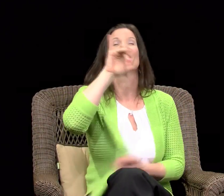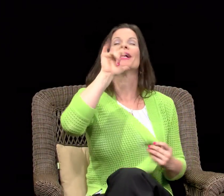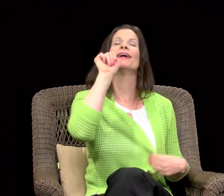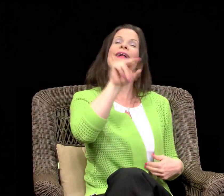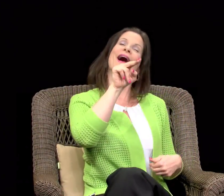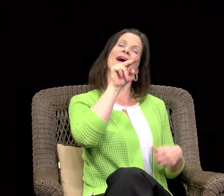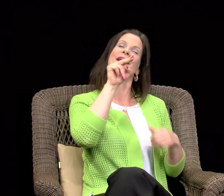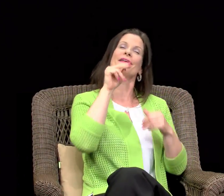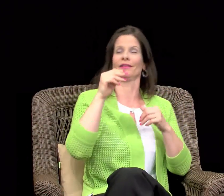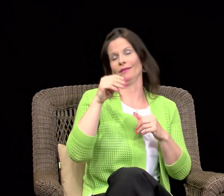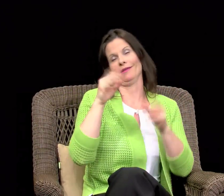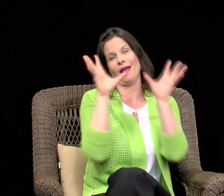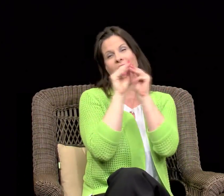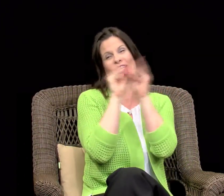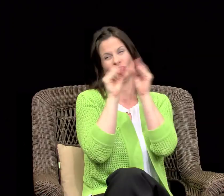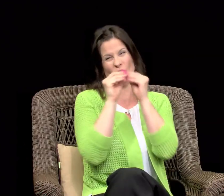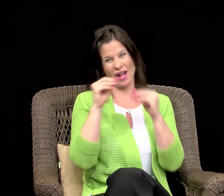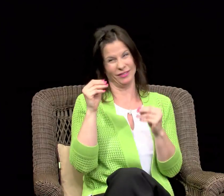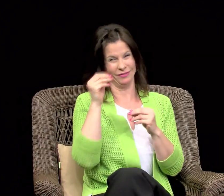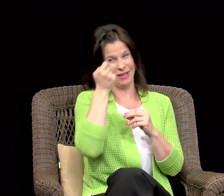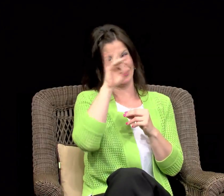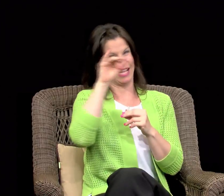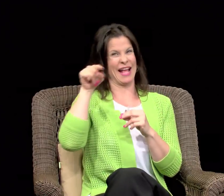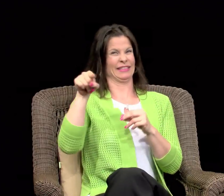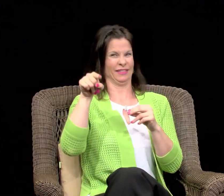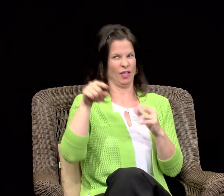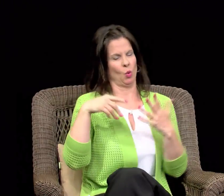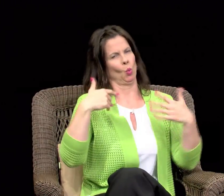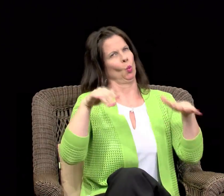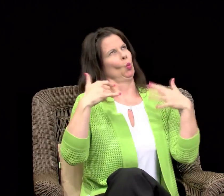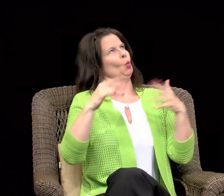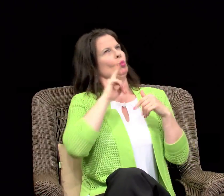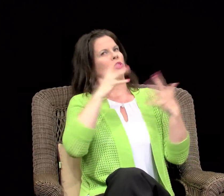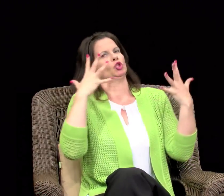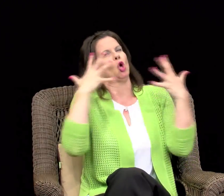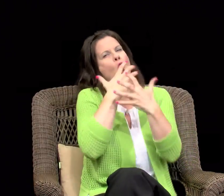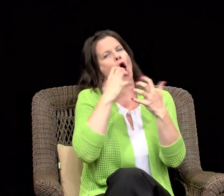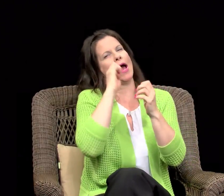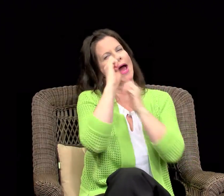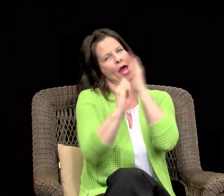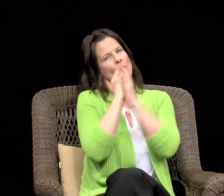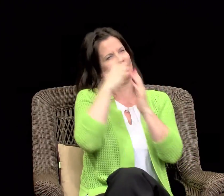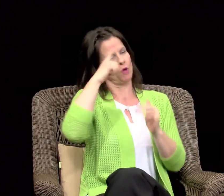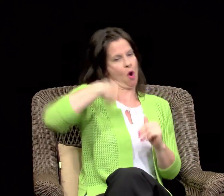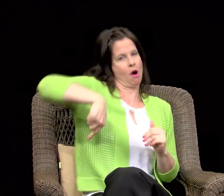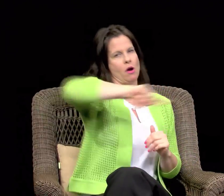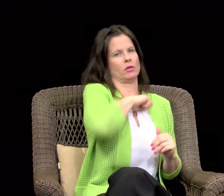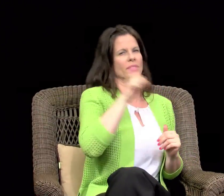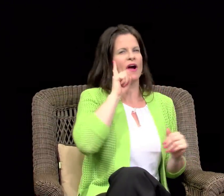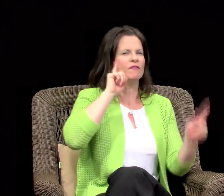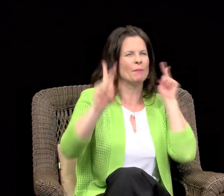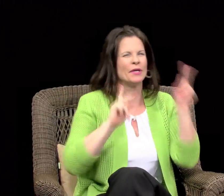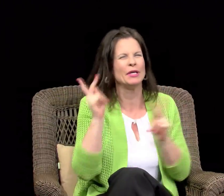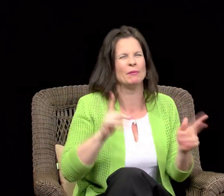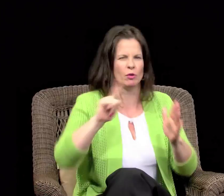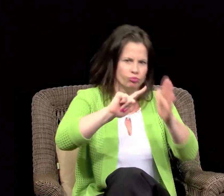not knowing any, for not being able to sign? So in the 1880s, it was the